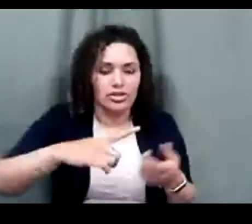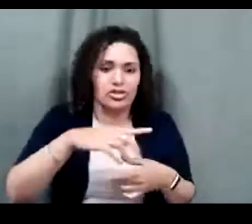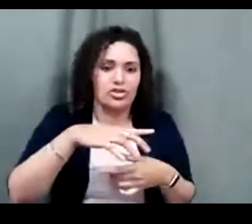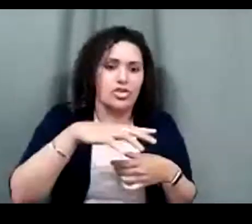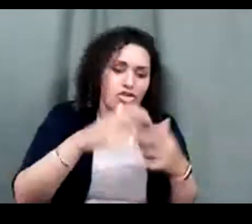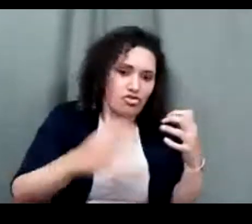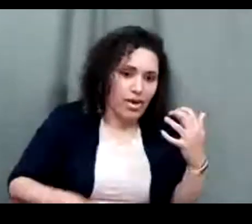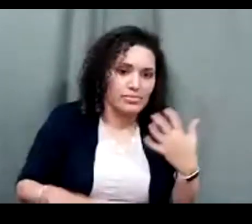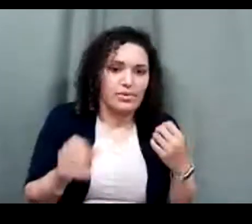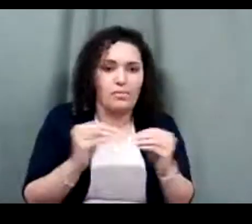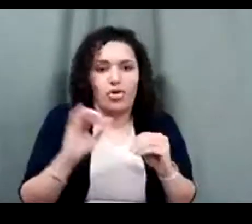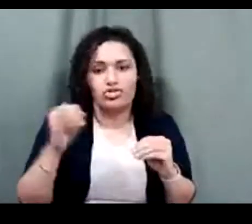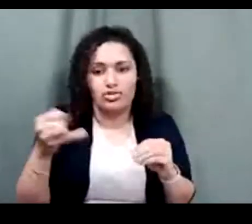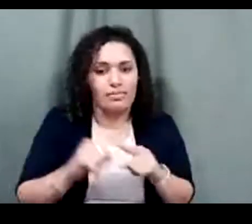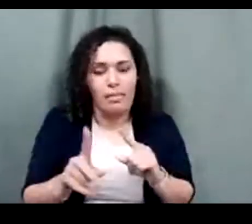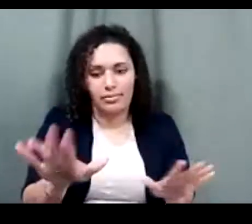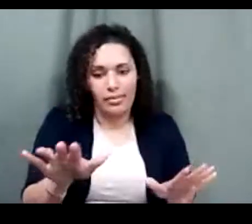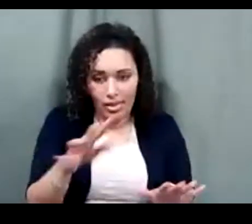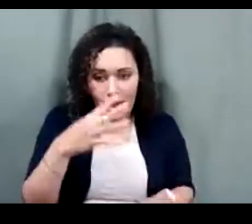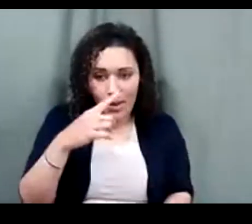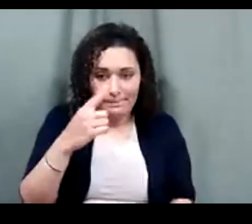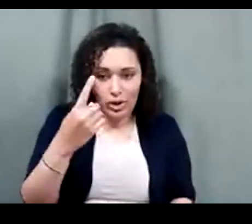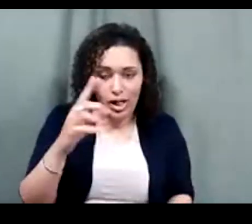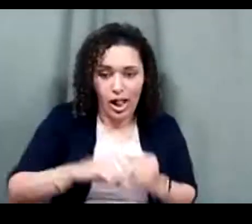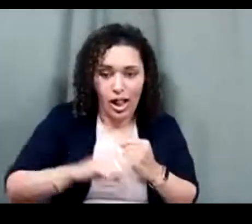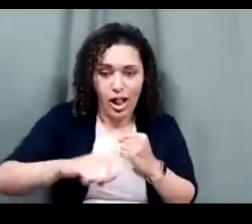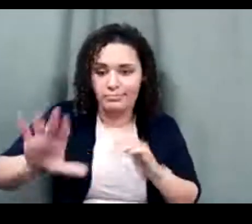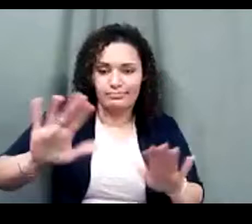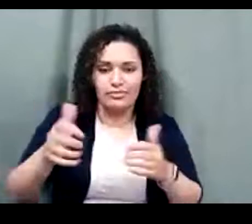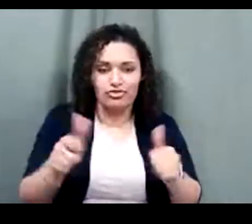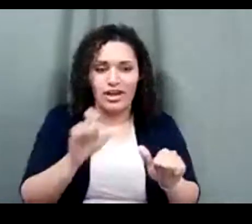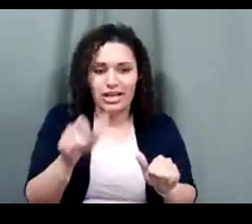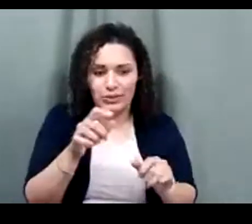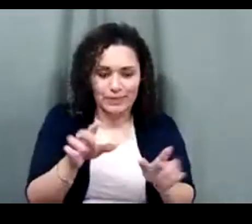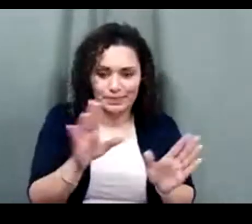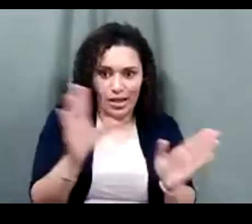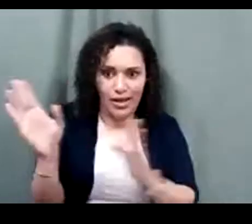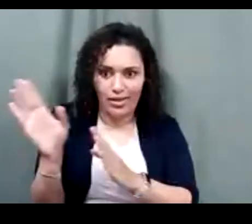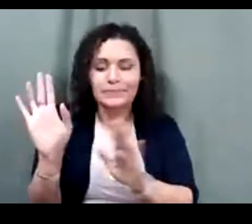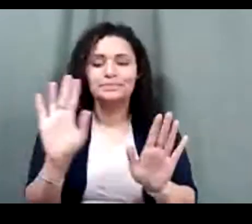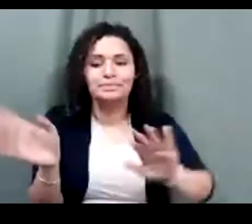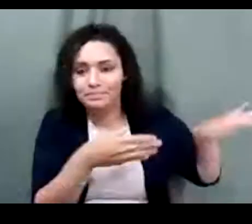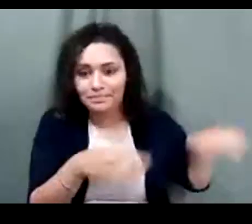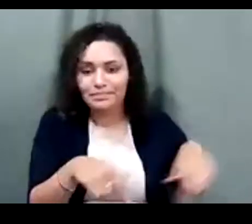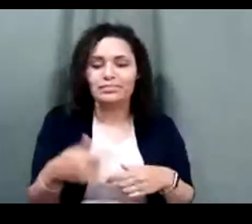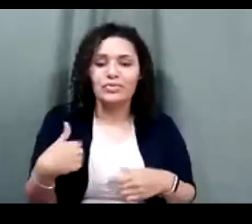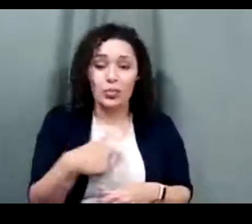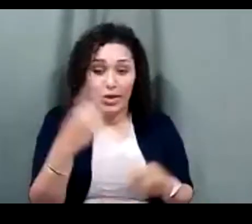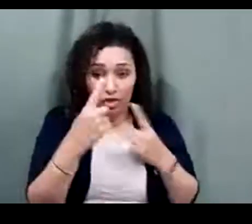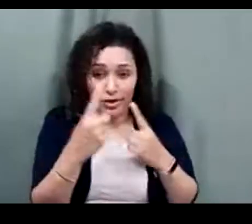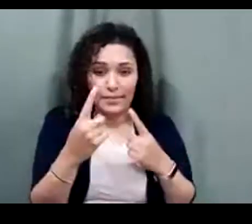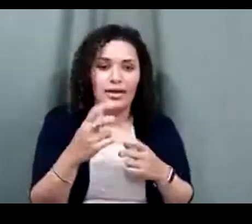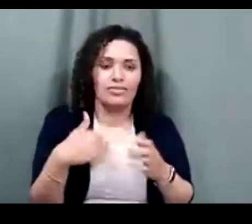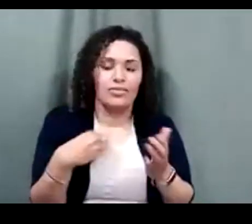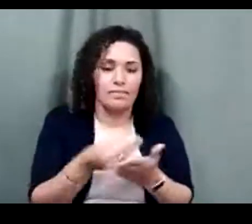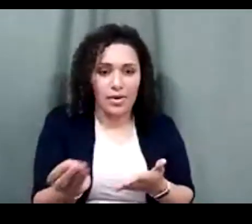it. But we won't. We'll try not to do that. But these are all the things that we think hard about, and we have bought a special kind of